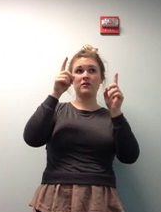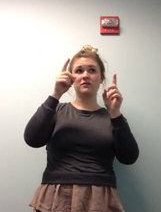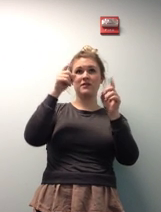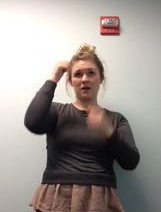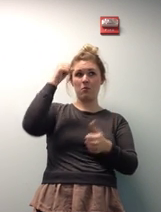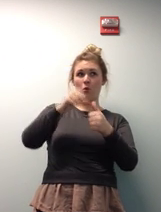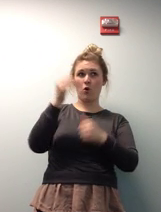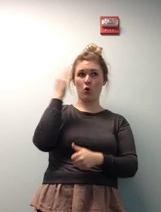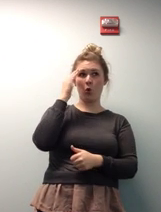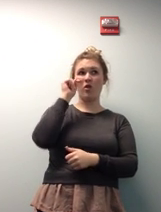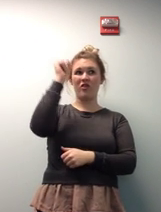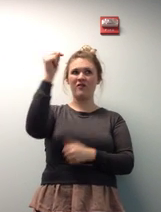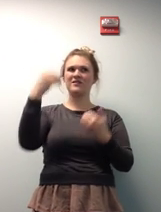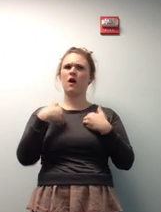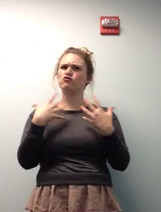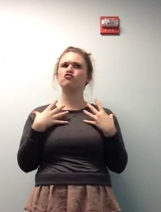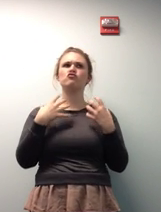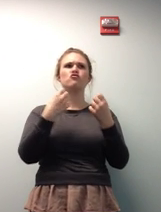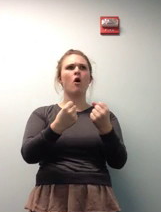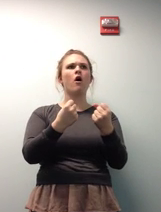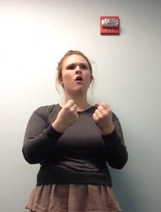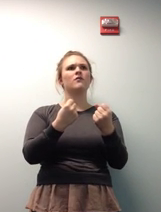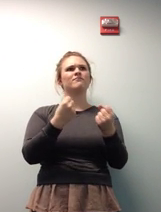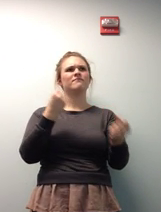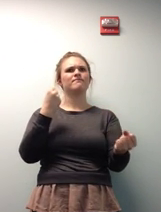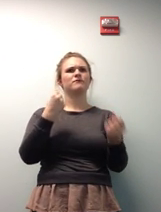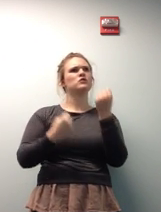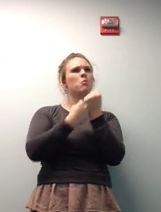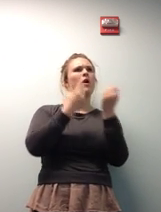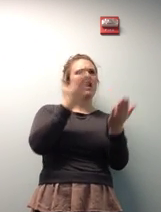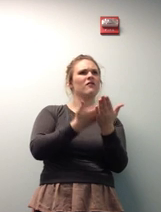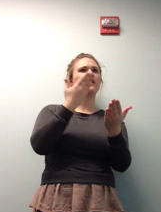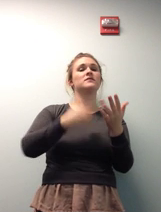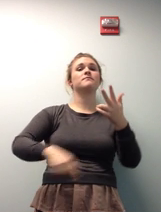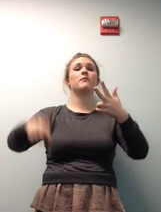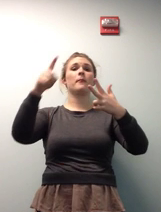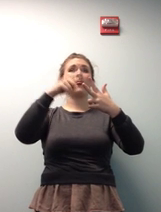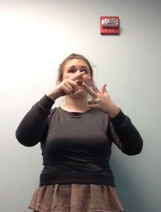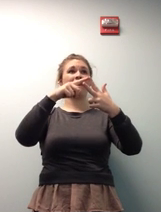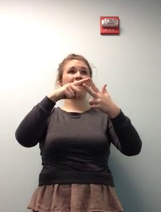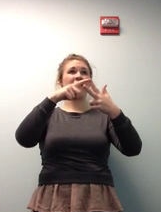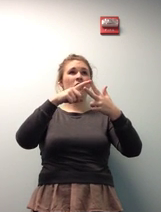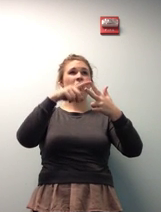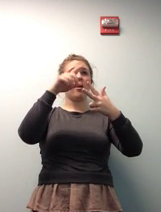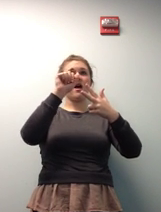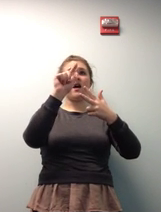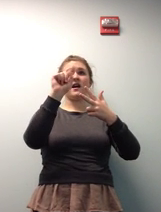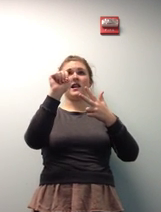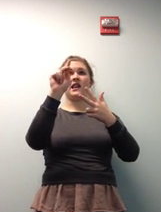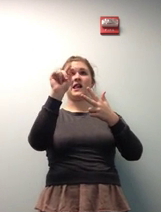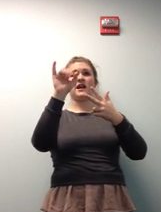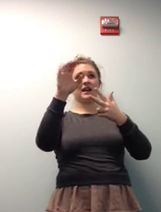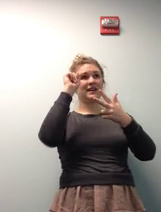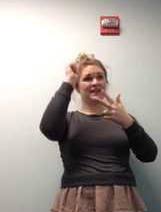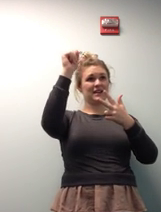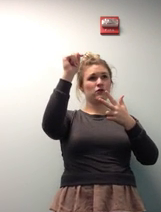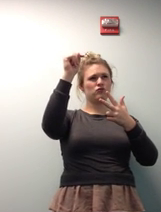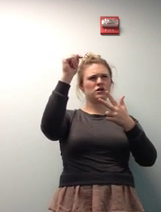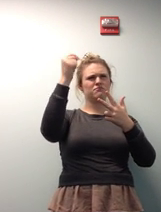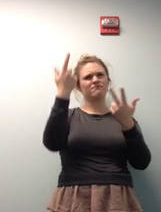supportive evidence. The first theory is the Atlantic theory. The name kind of tells you that this is going to assume that people